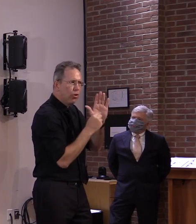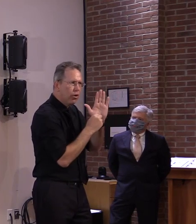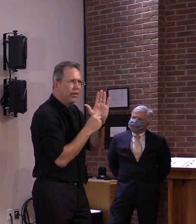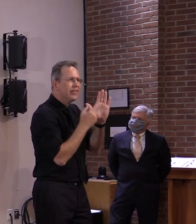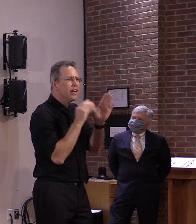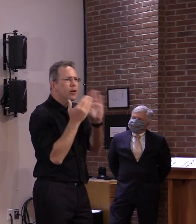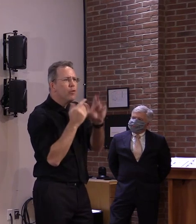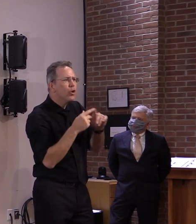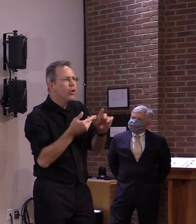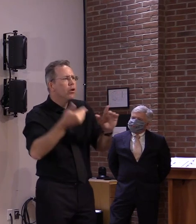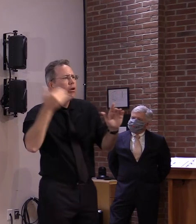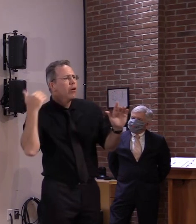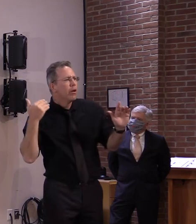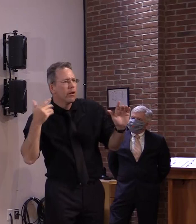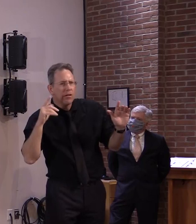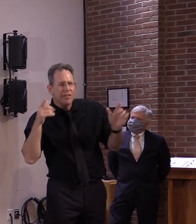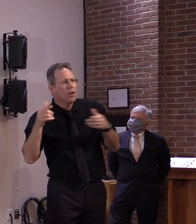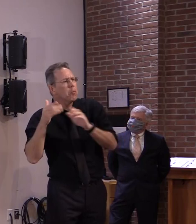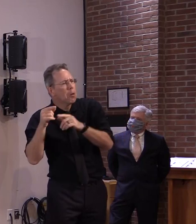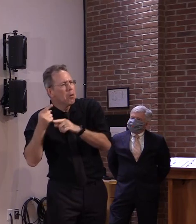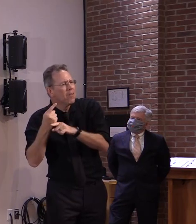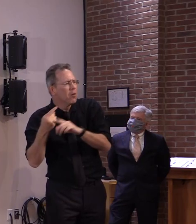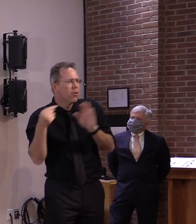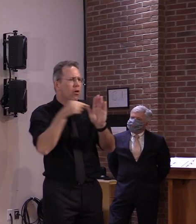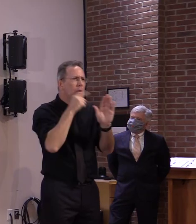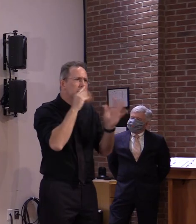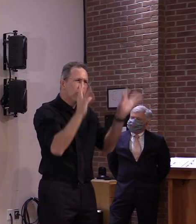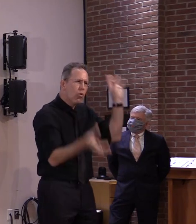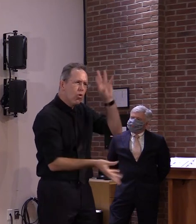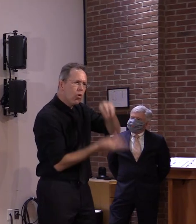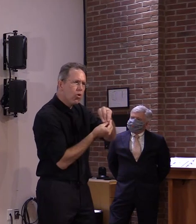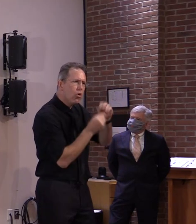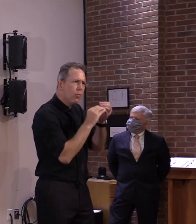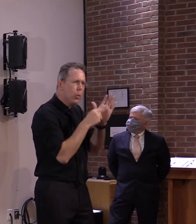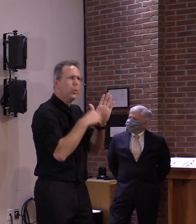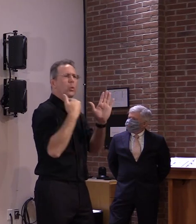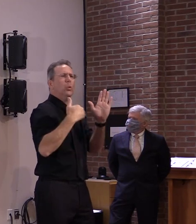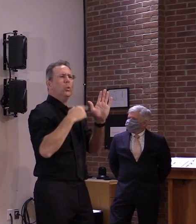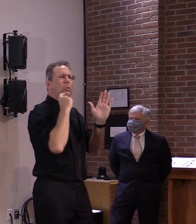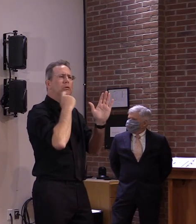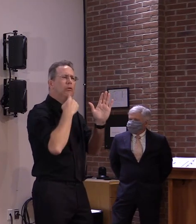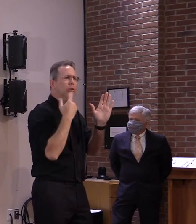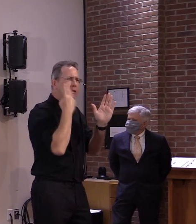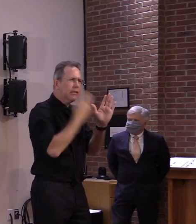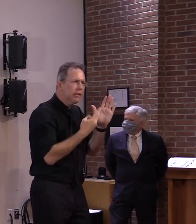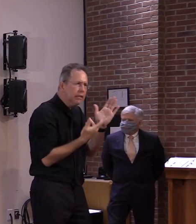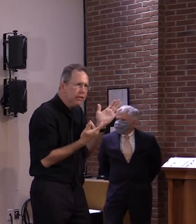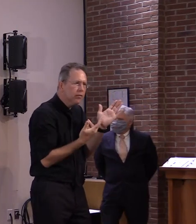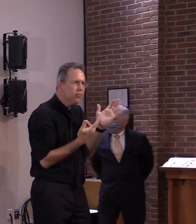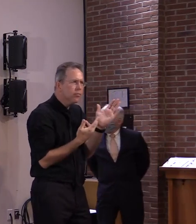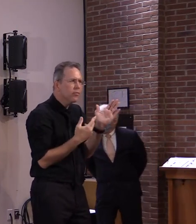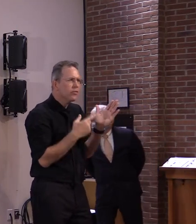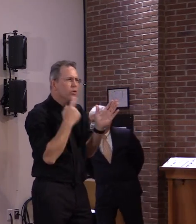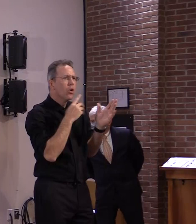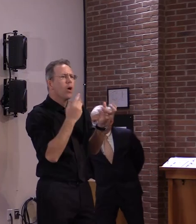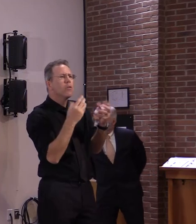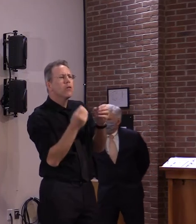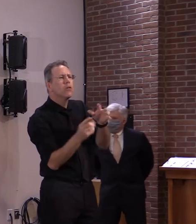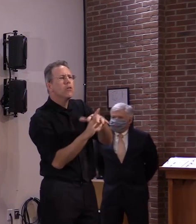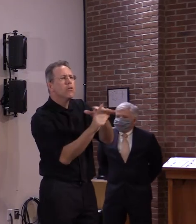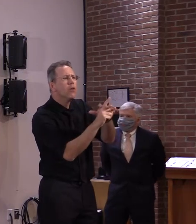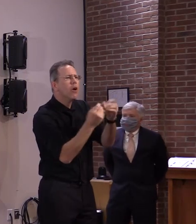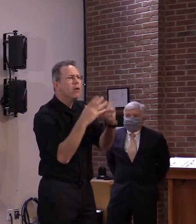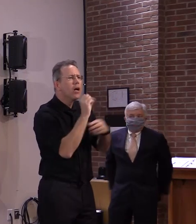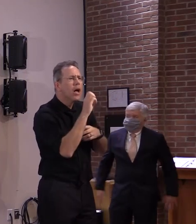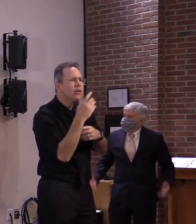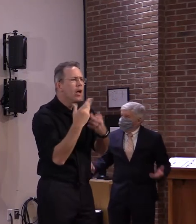cases, that the number of overall cases suggests a more serious situation